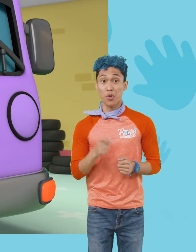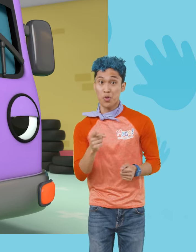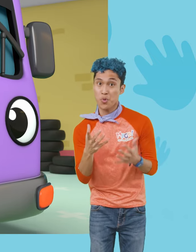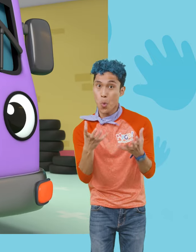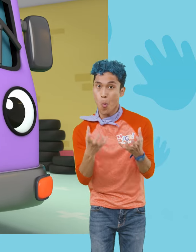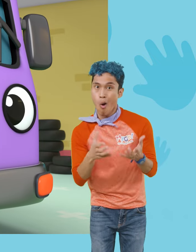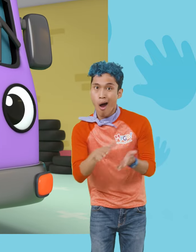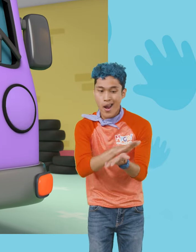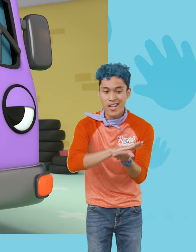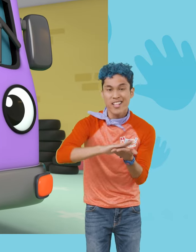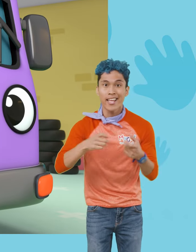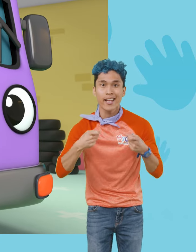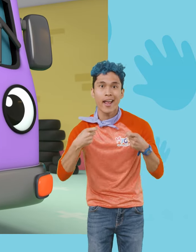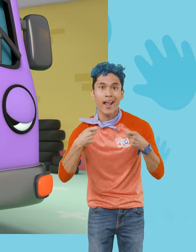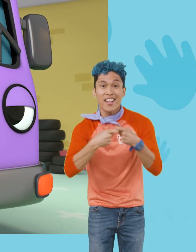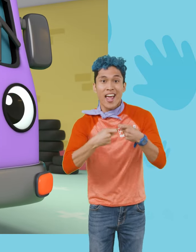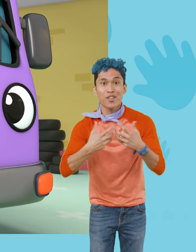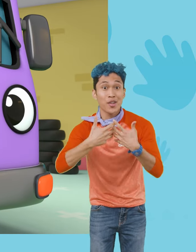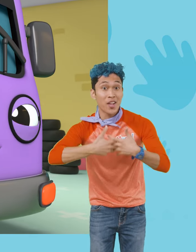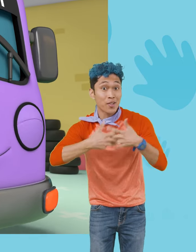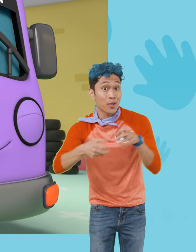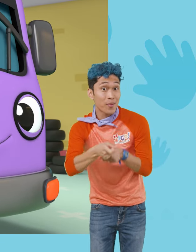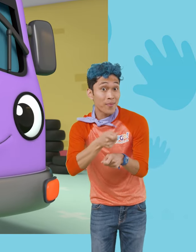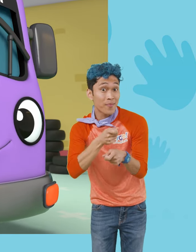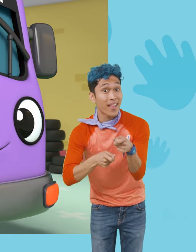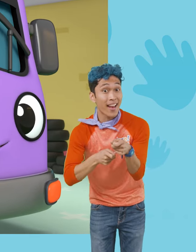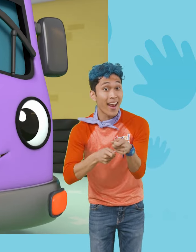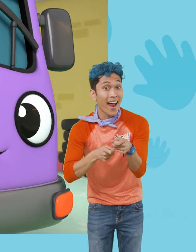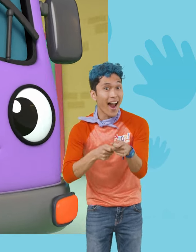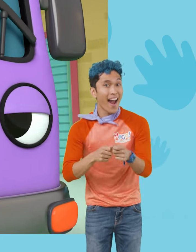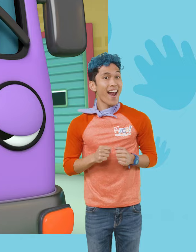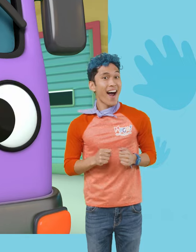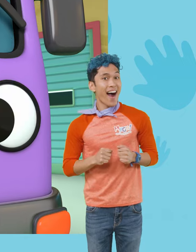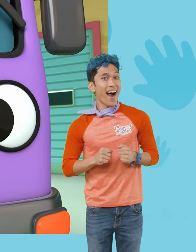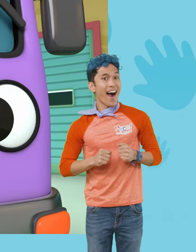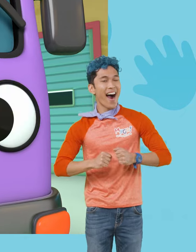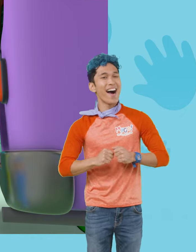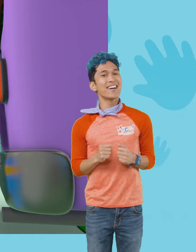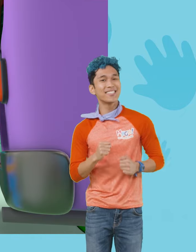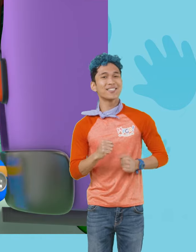How would you like a clean electric engine instead?